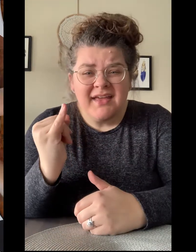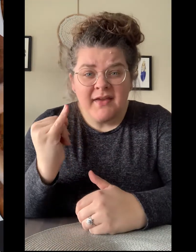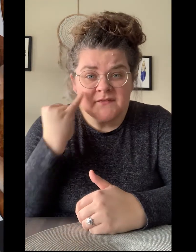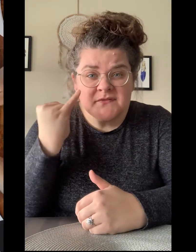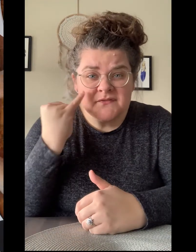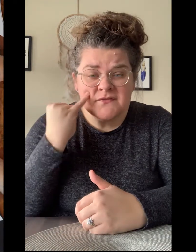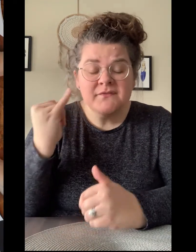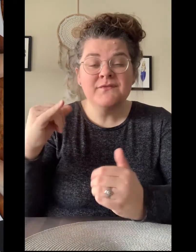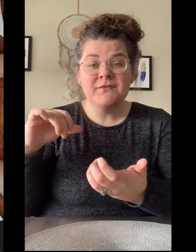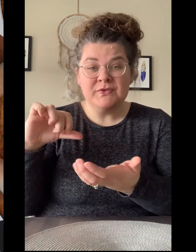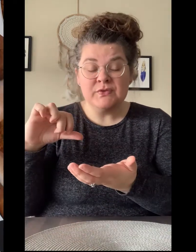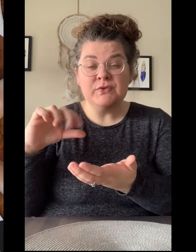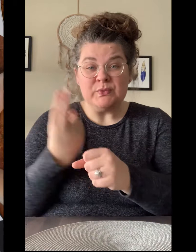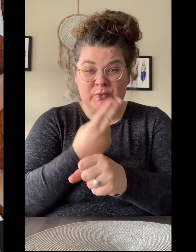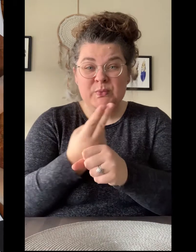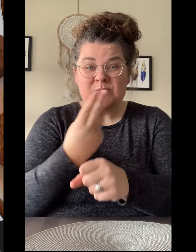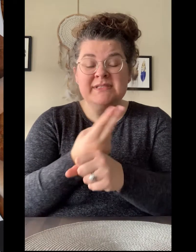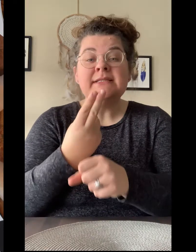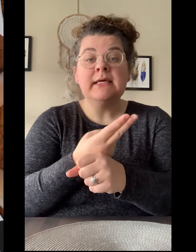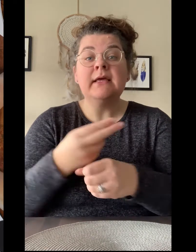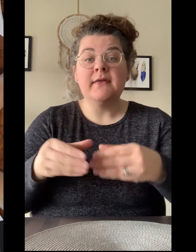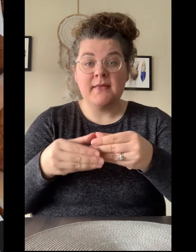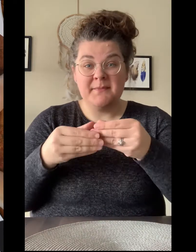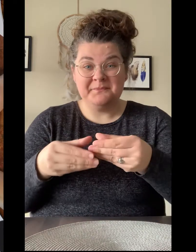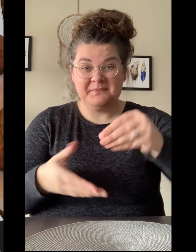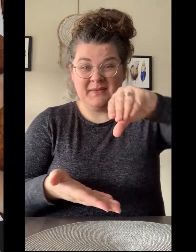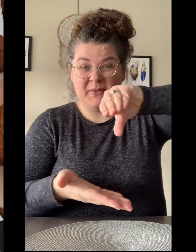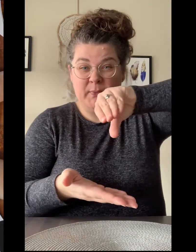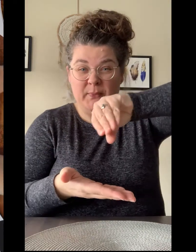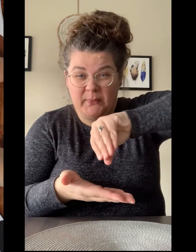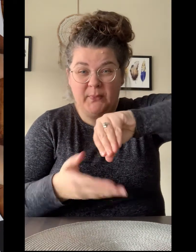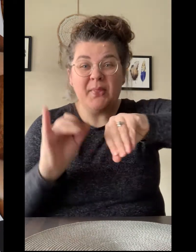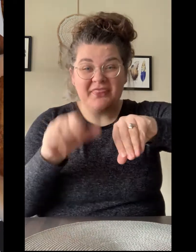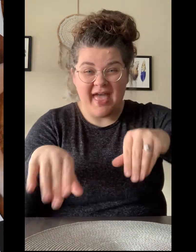using the Elmer's glue, the liquid stuff,